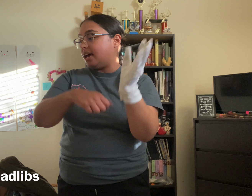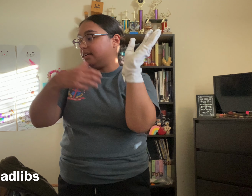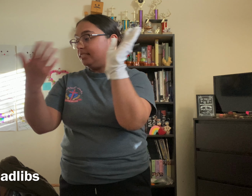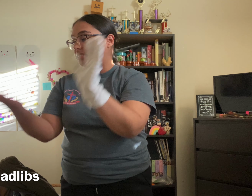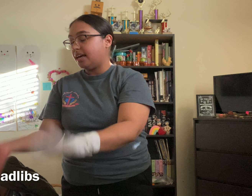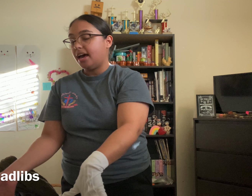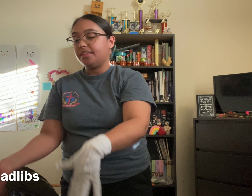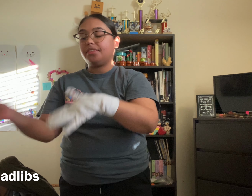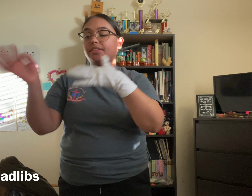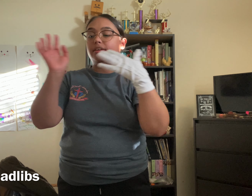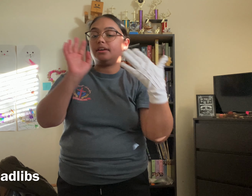death,